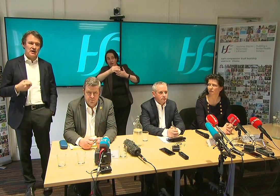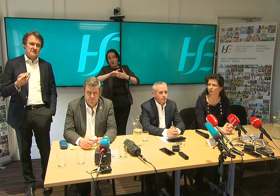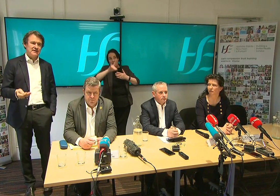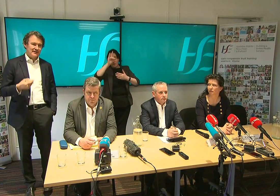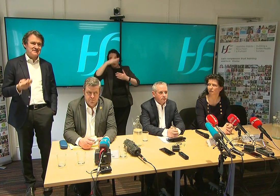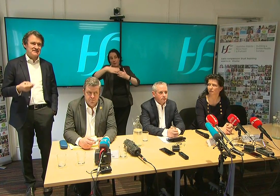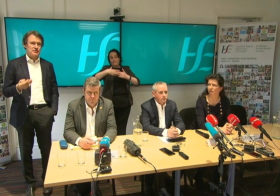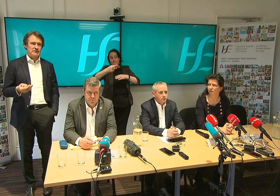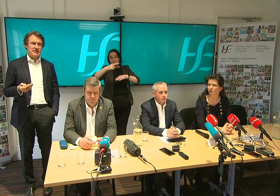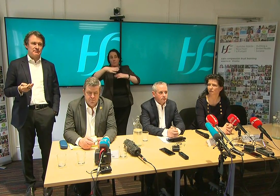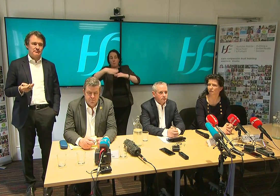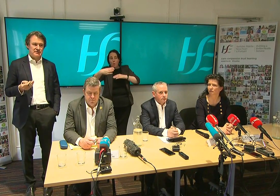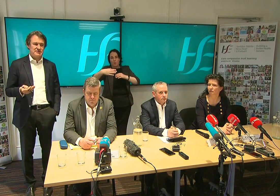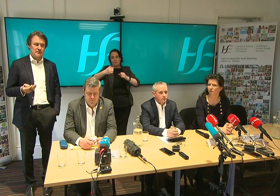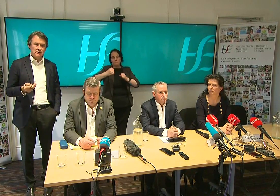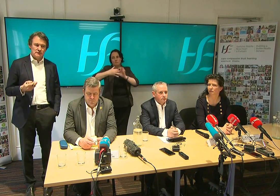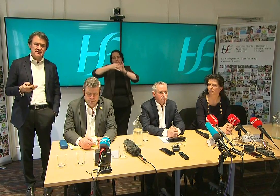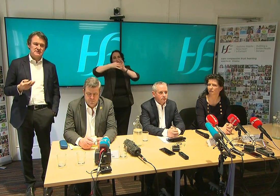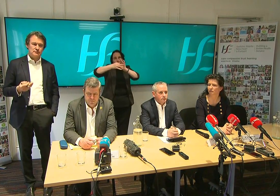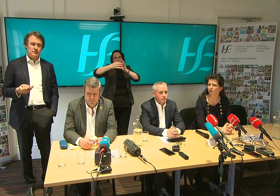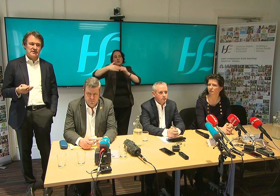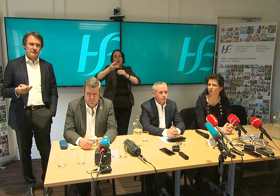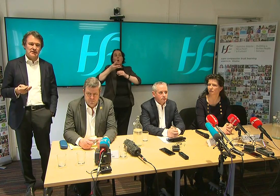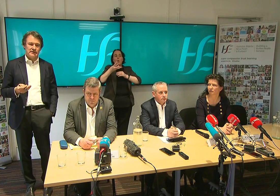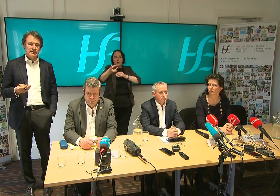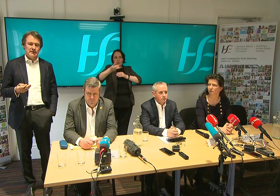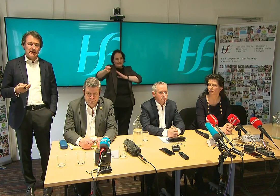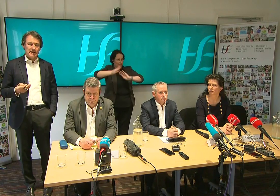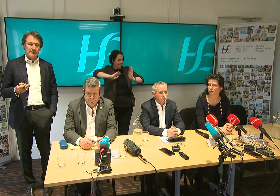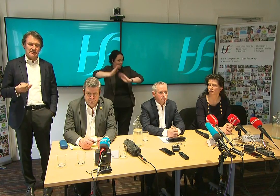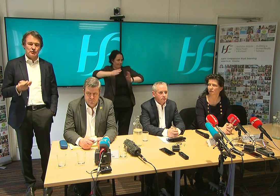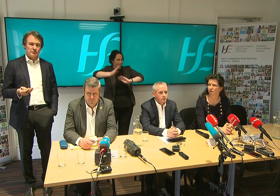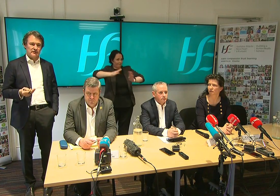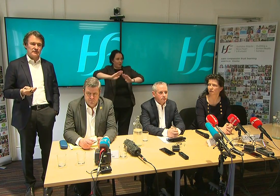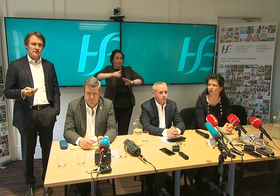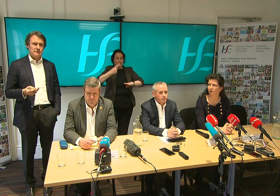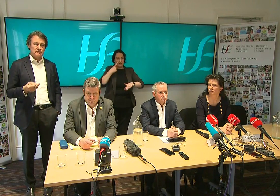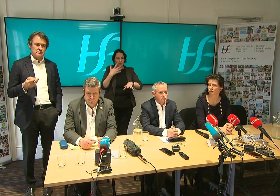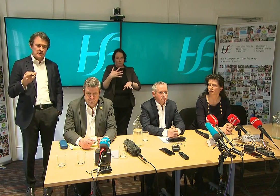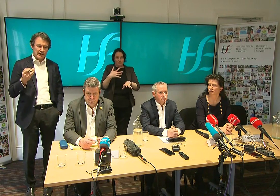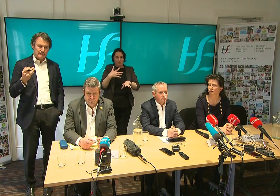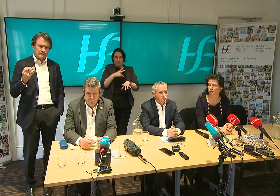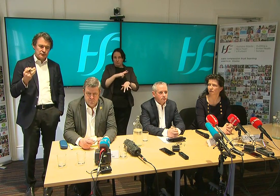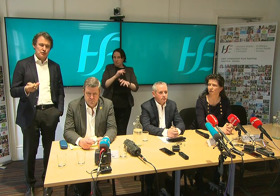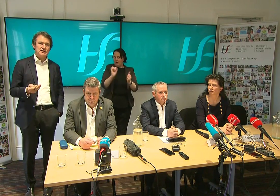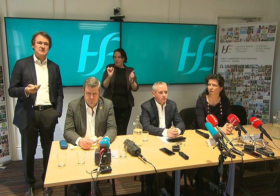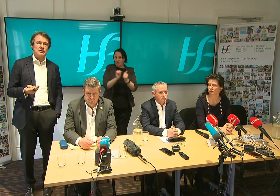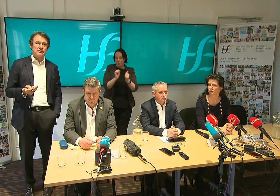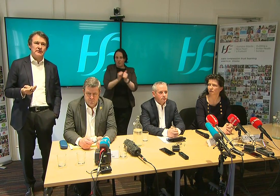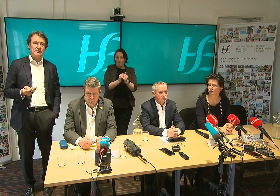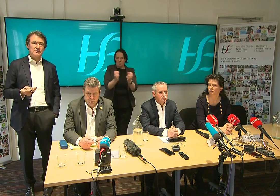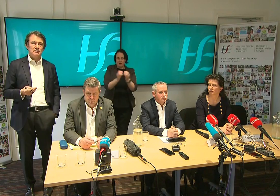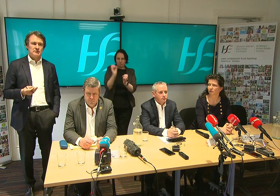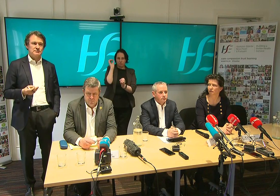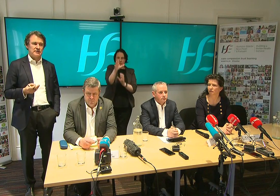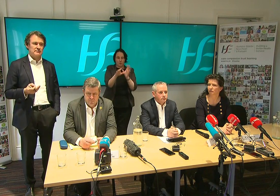engagement because this is going to get busier. We've seen some really, really inappropriate postings going